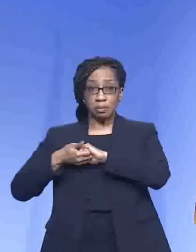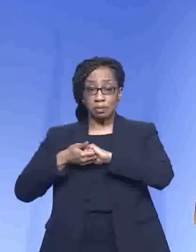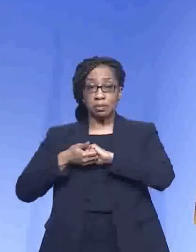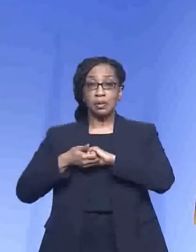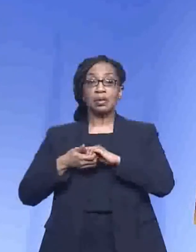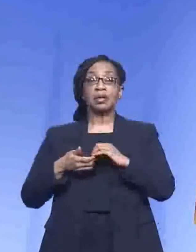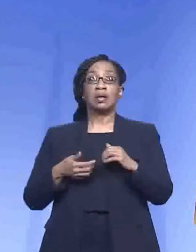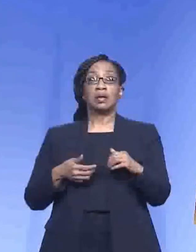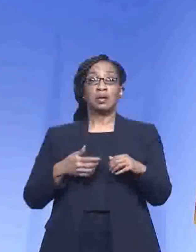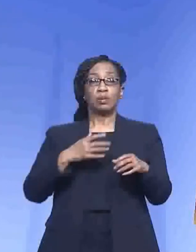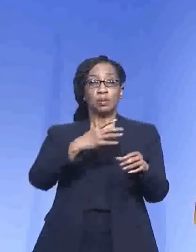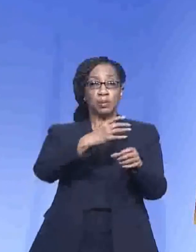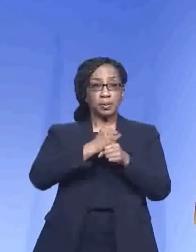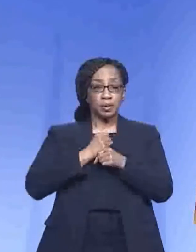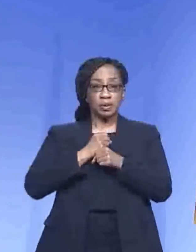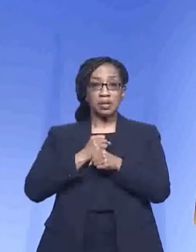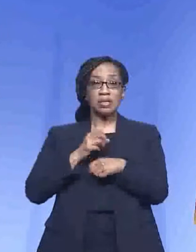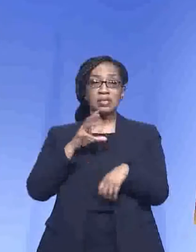transported